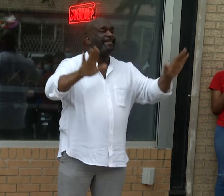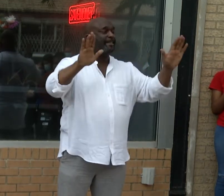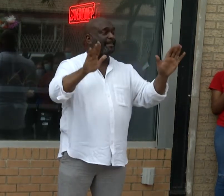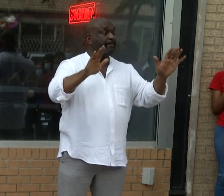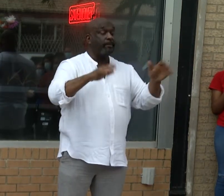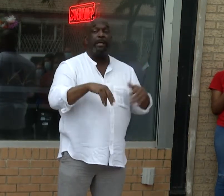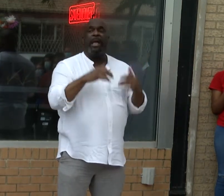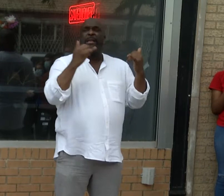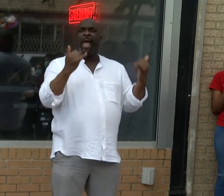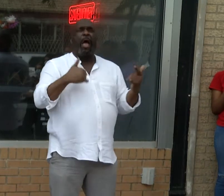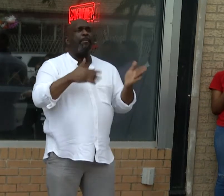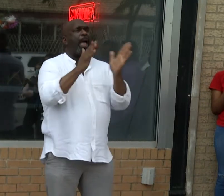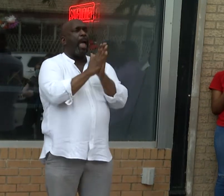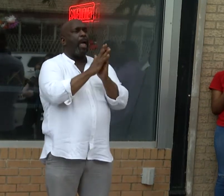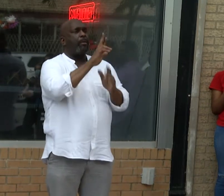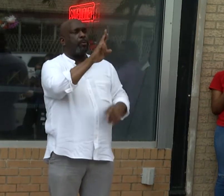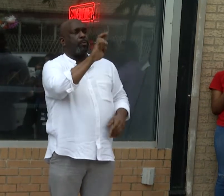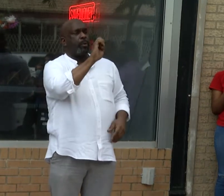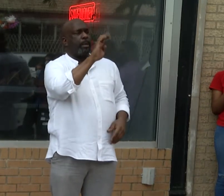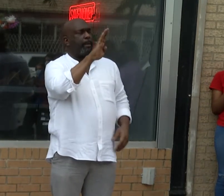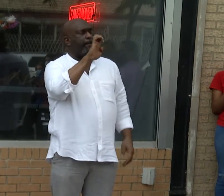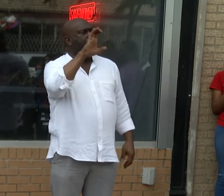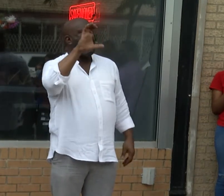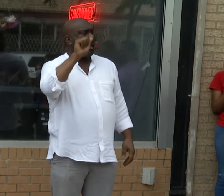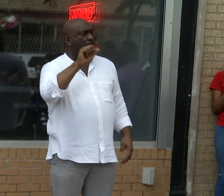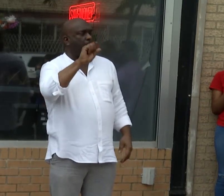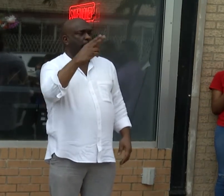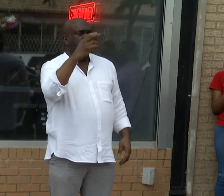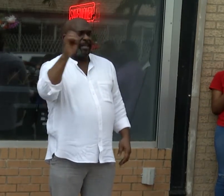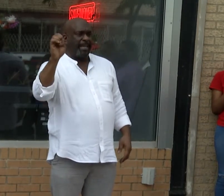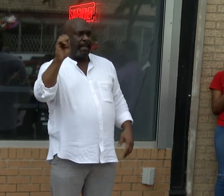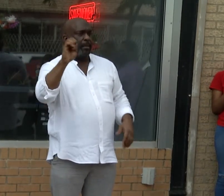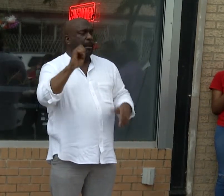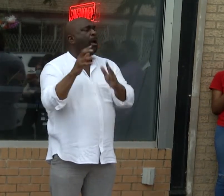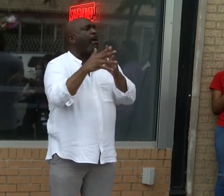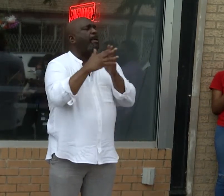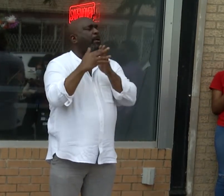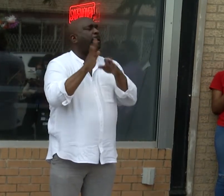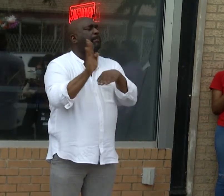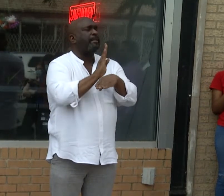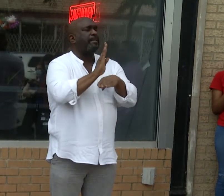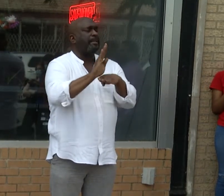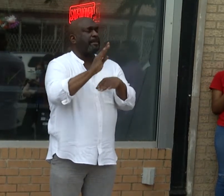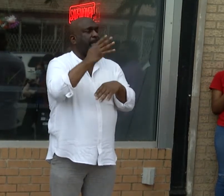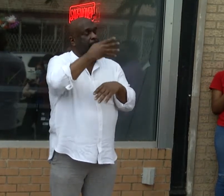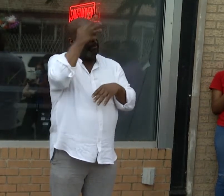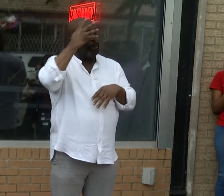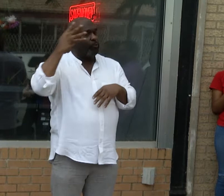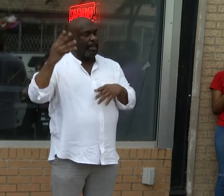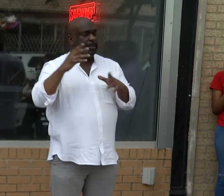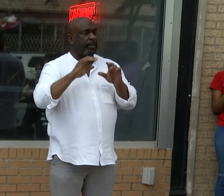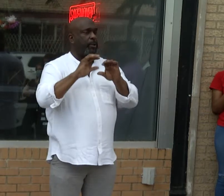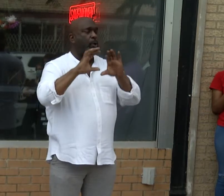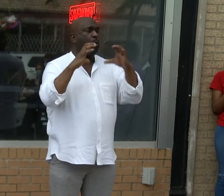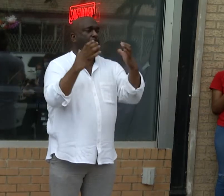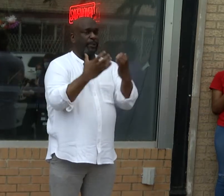Now I'm going to ask Rebecca Shee to come up. Rebecca is with the American Business Immigration Coalition. Rebecca.